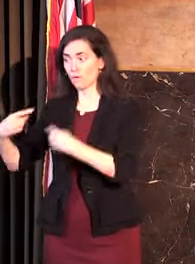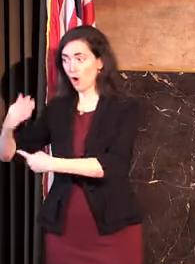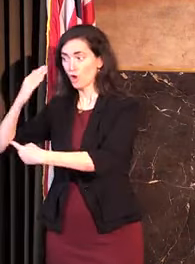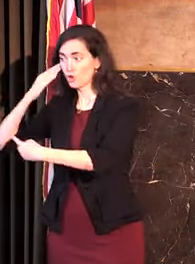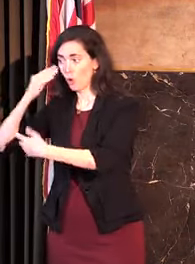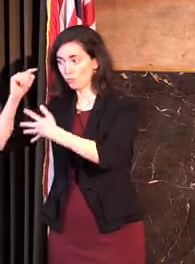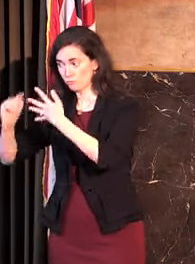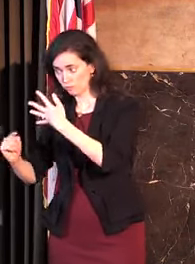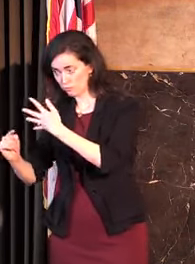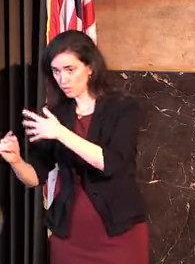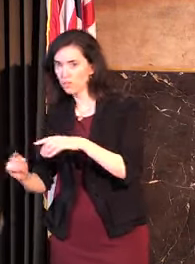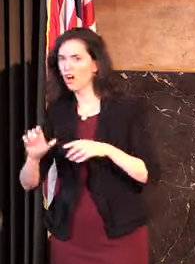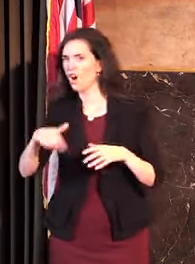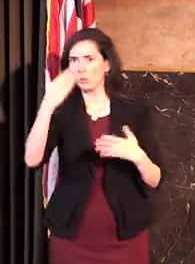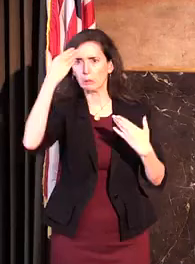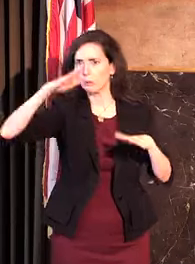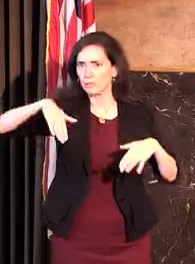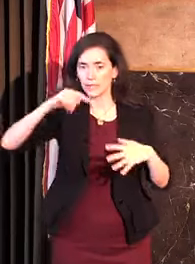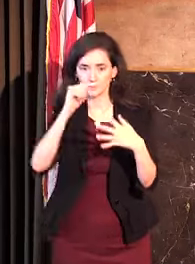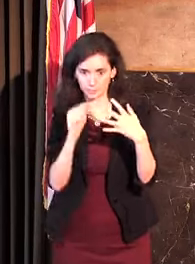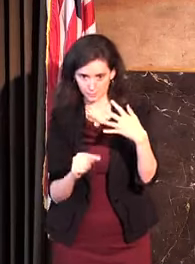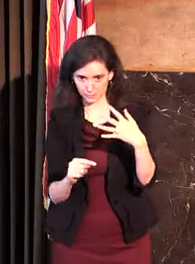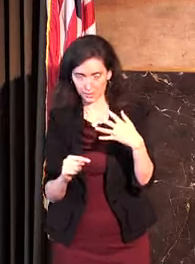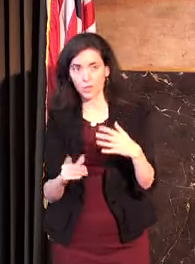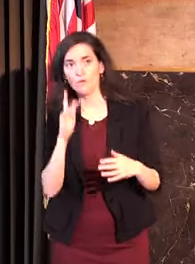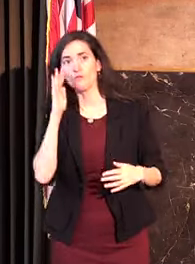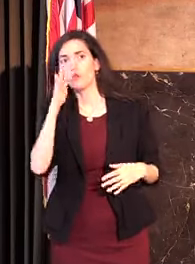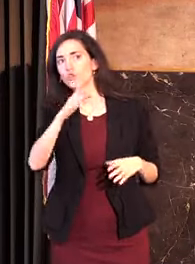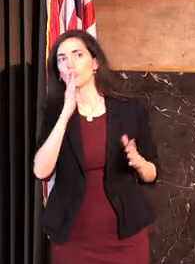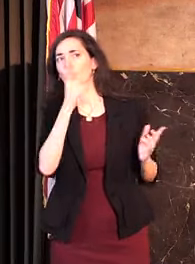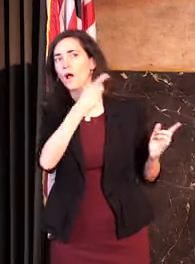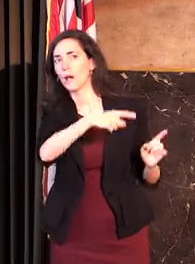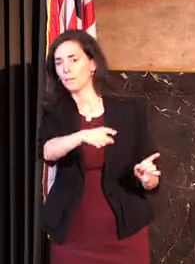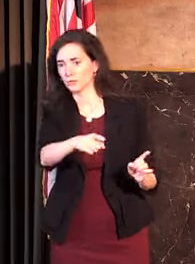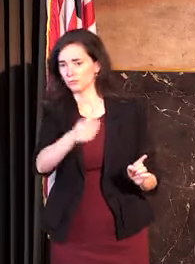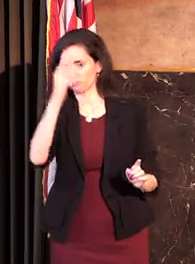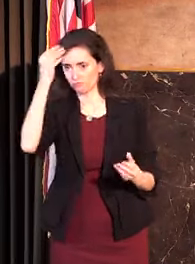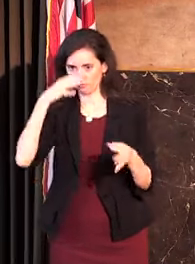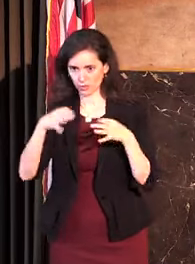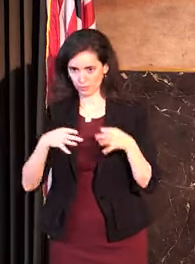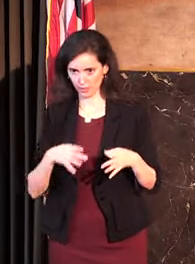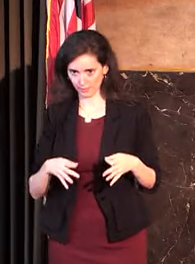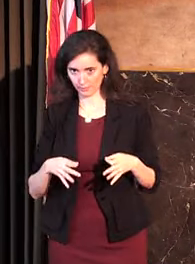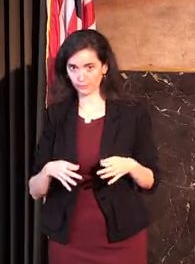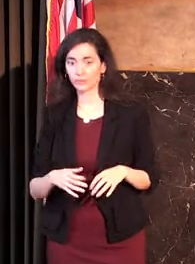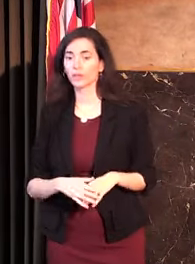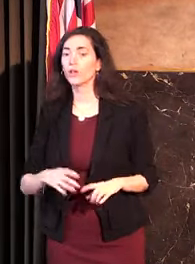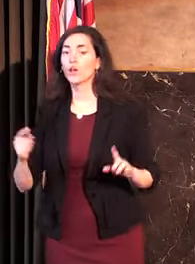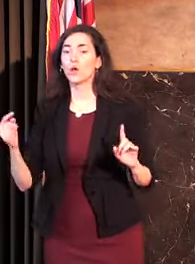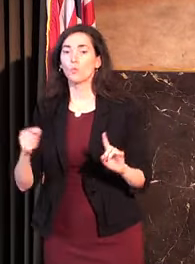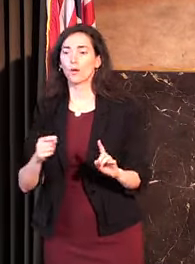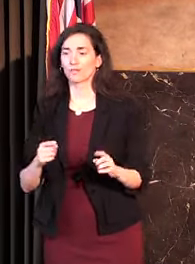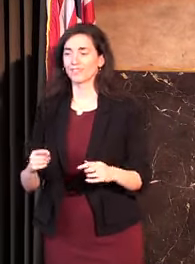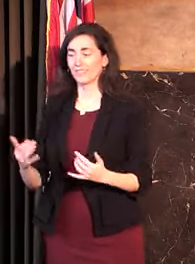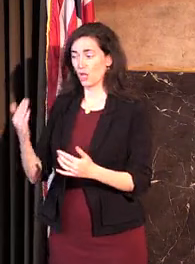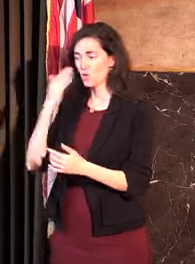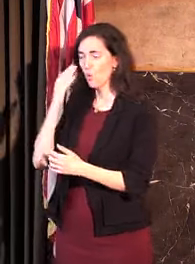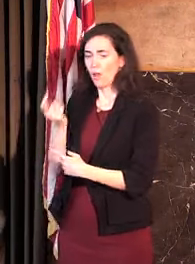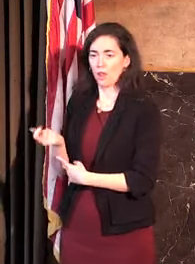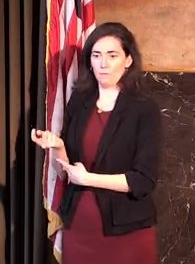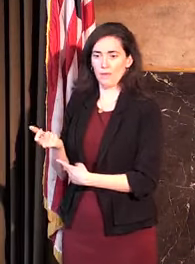headed, and then we'll be happy to take any questions afterwards. I'll tell you, what we don't know is a larger bucket right